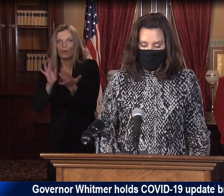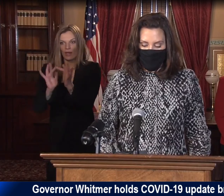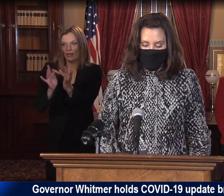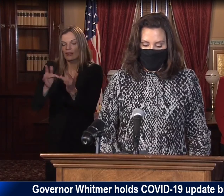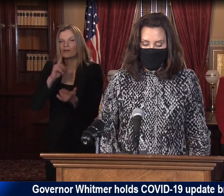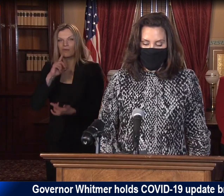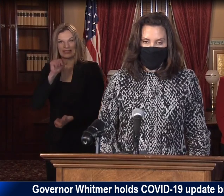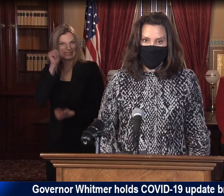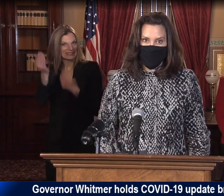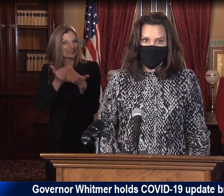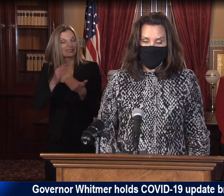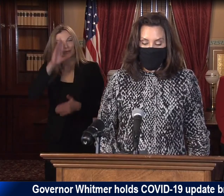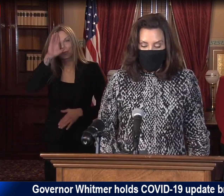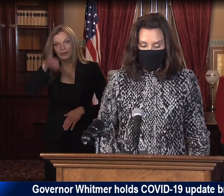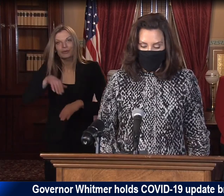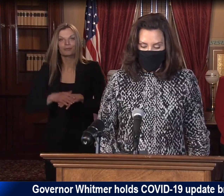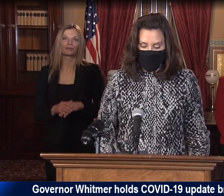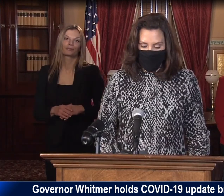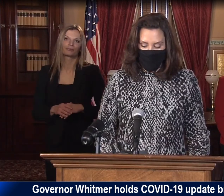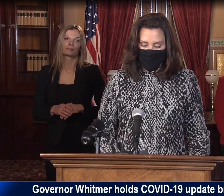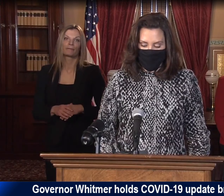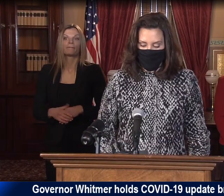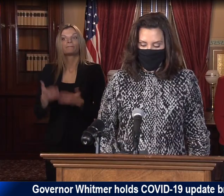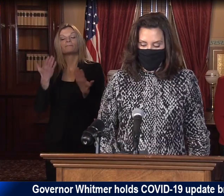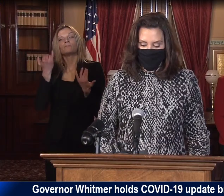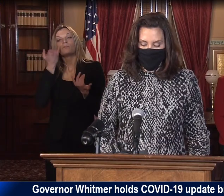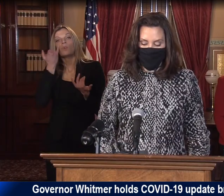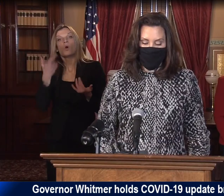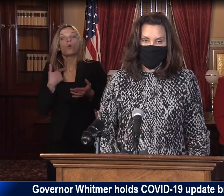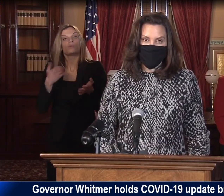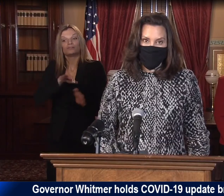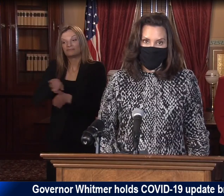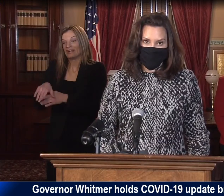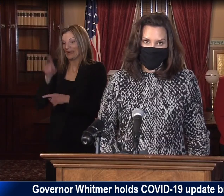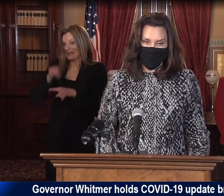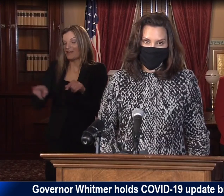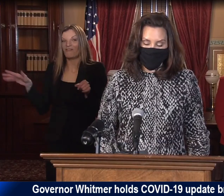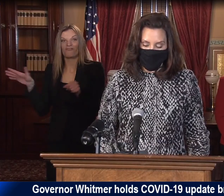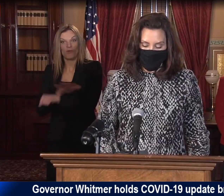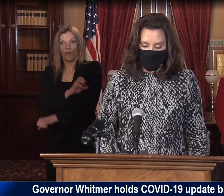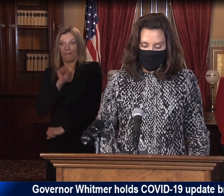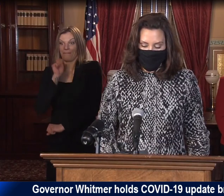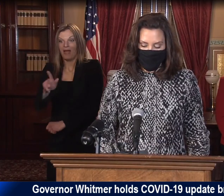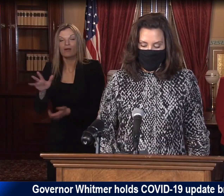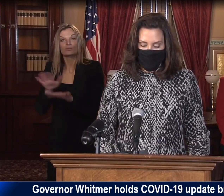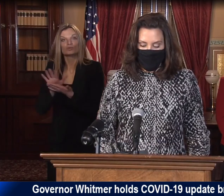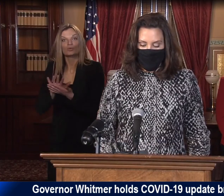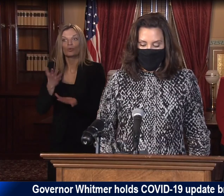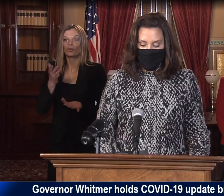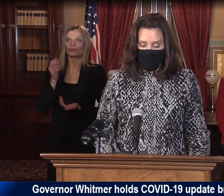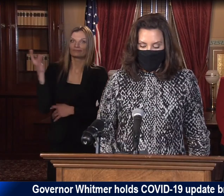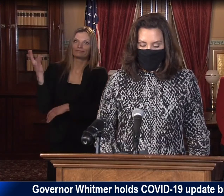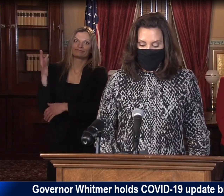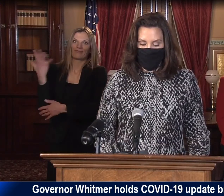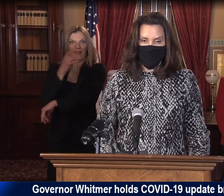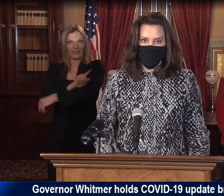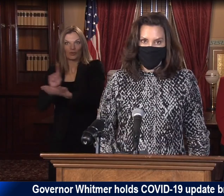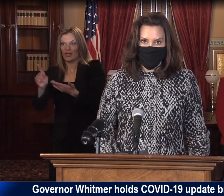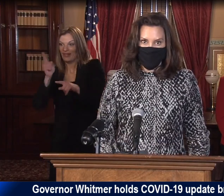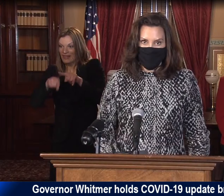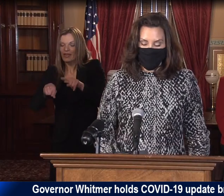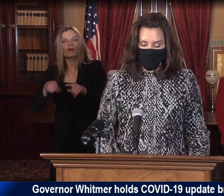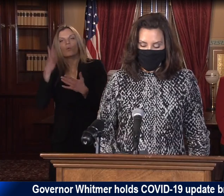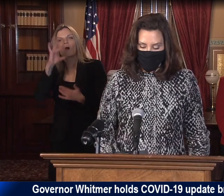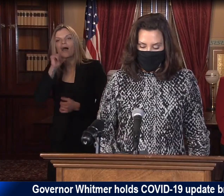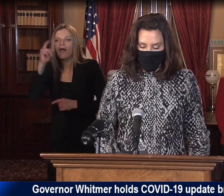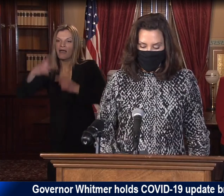educators, even if it is a hybrid schedule to allow for smaller groups to gather. Every parent